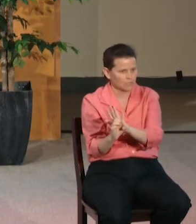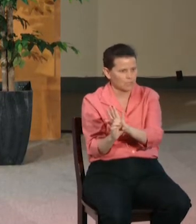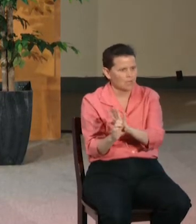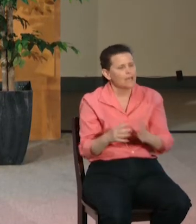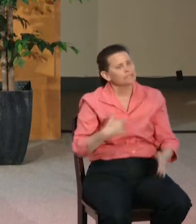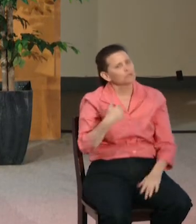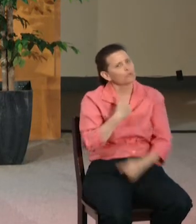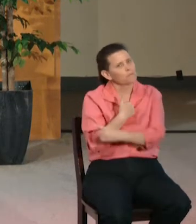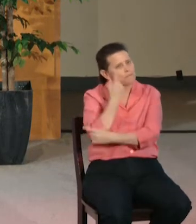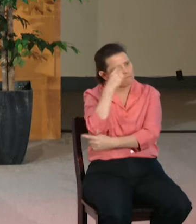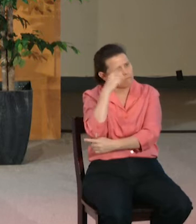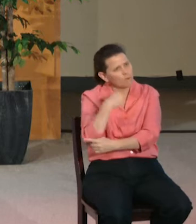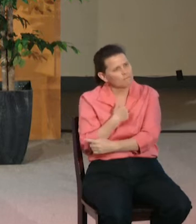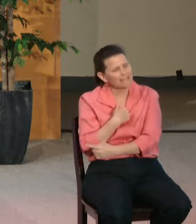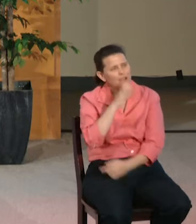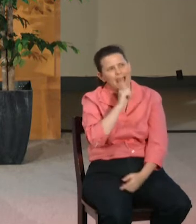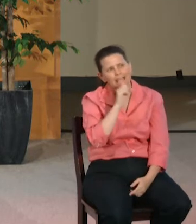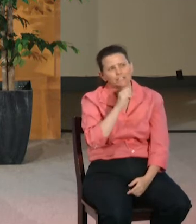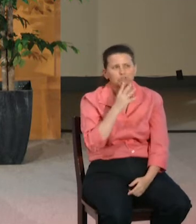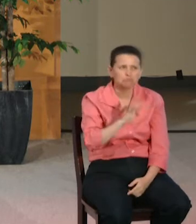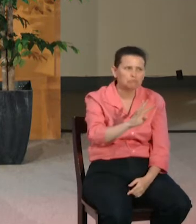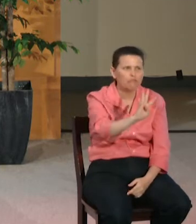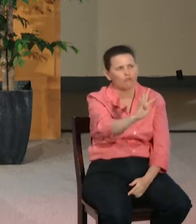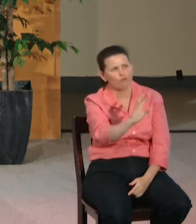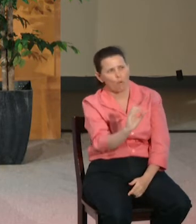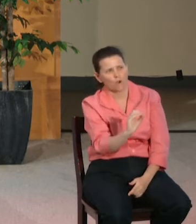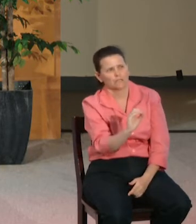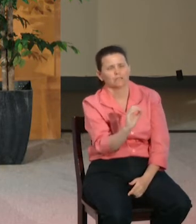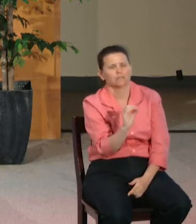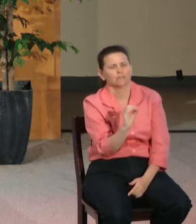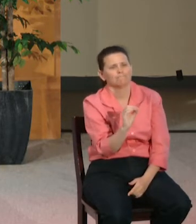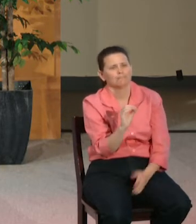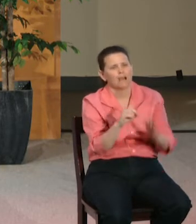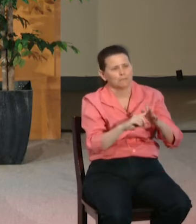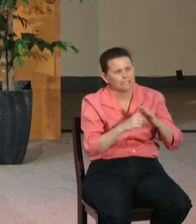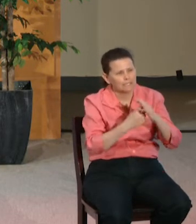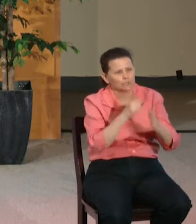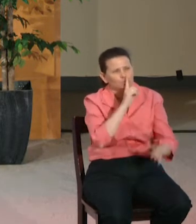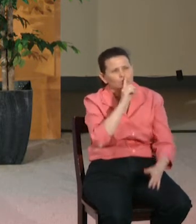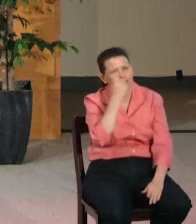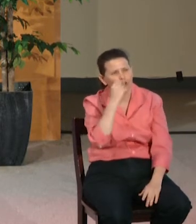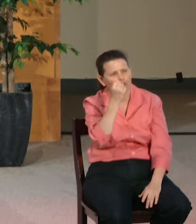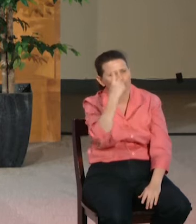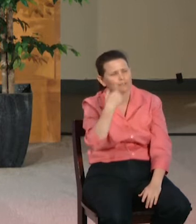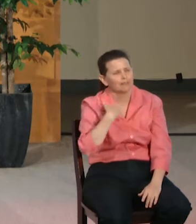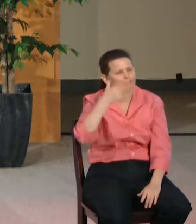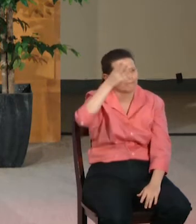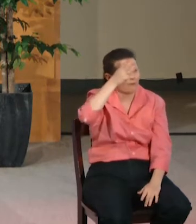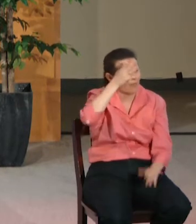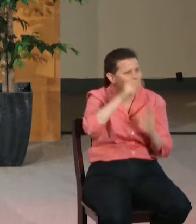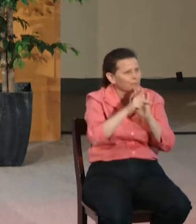began to actually get a correct understanding of what the father principle really, really meant, and I found a way